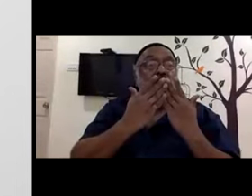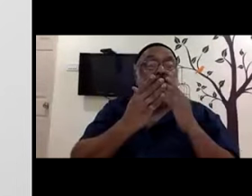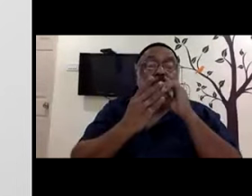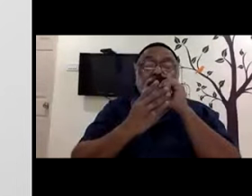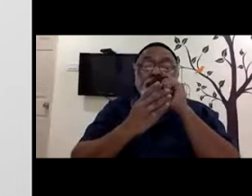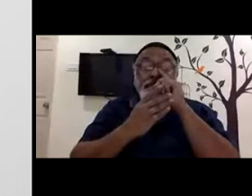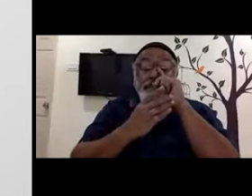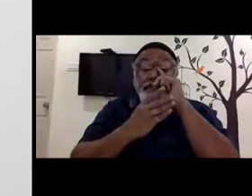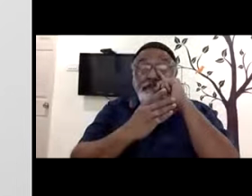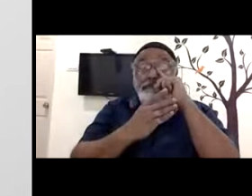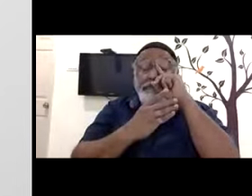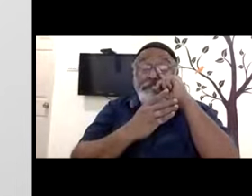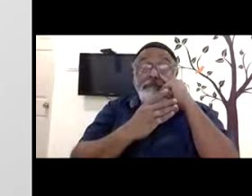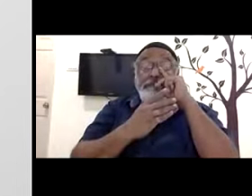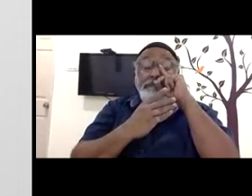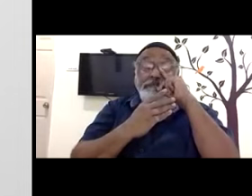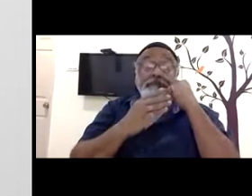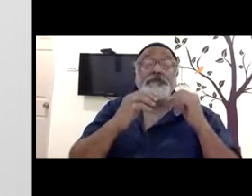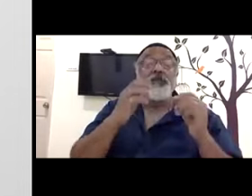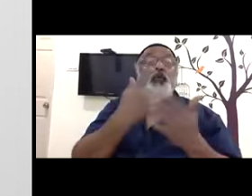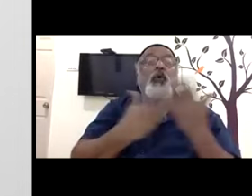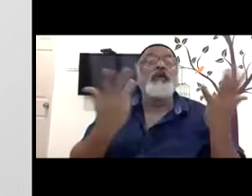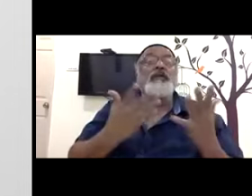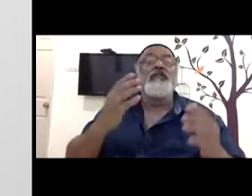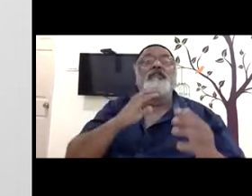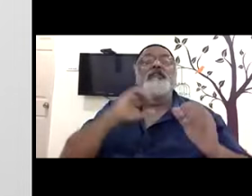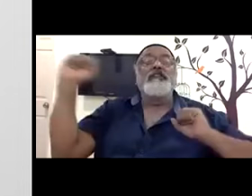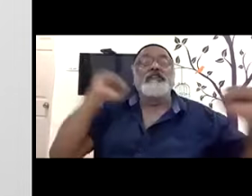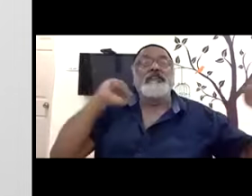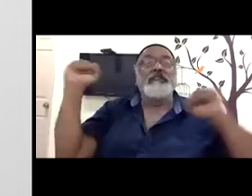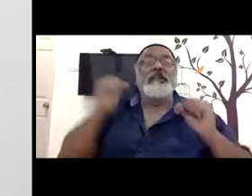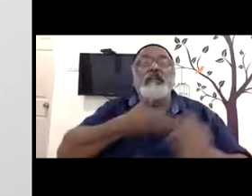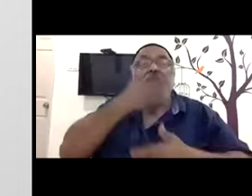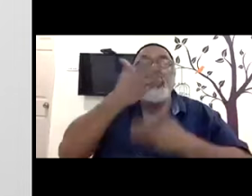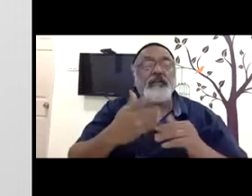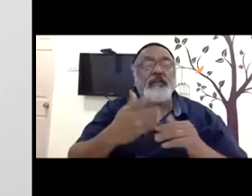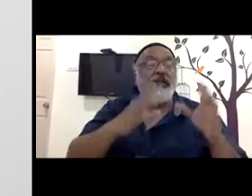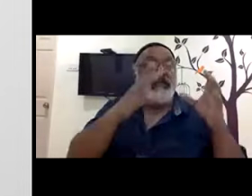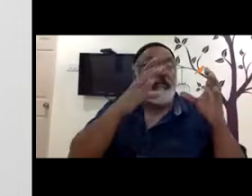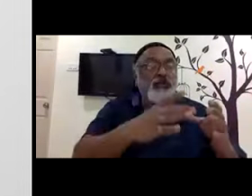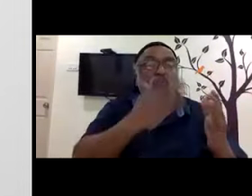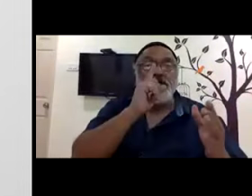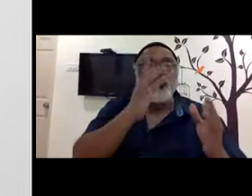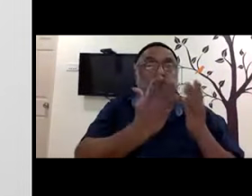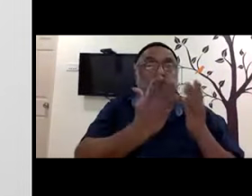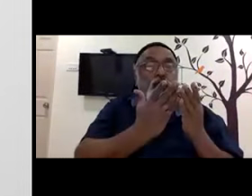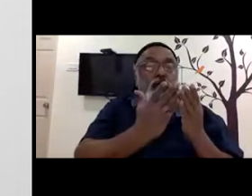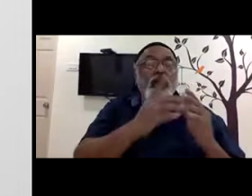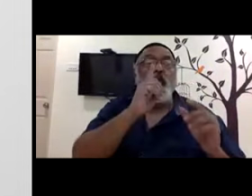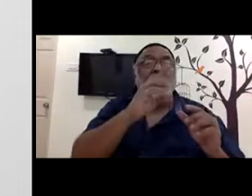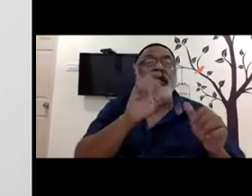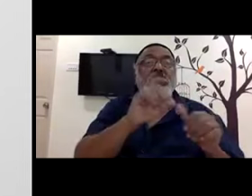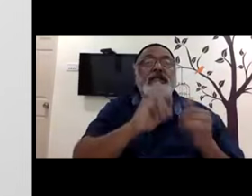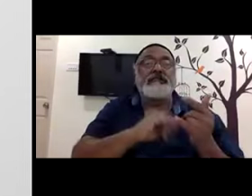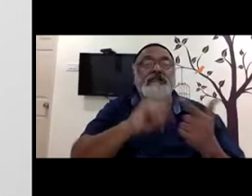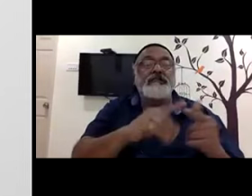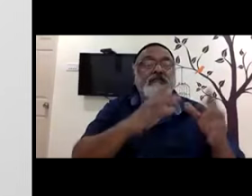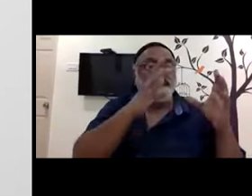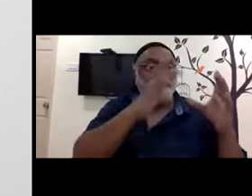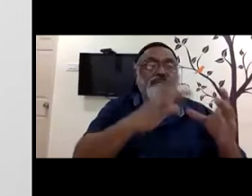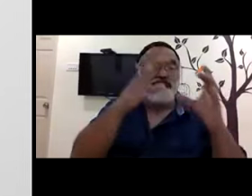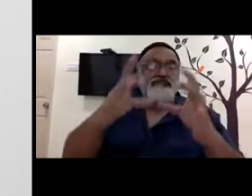what kind of physical training is done in 10 schools in Delhi. So each of the school is my case. Okay, I'm studying the schools. I'm studying the